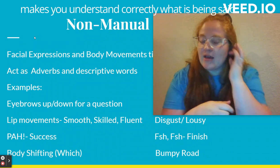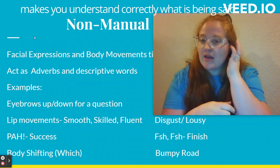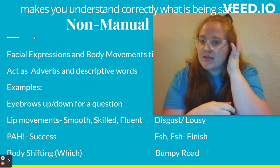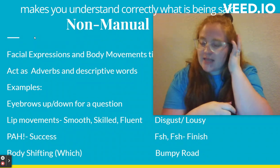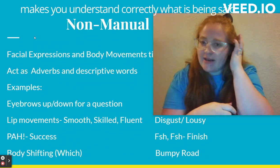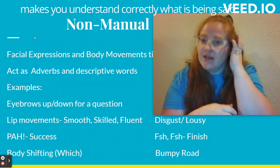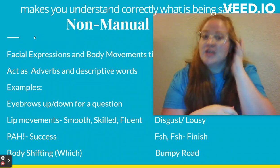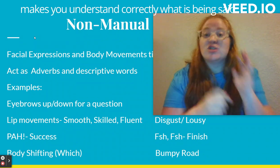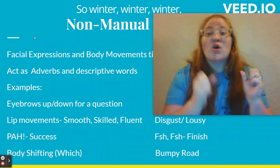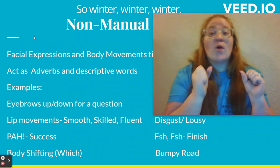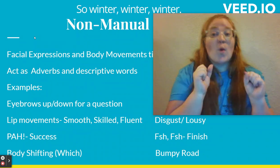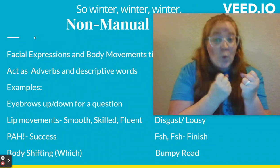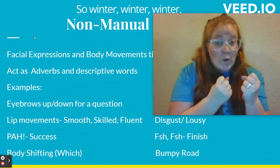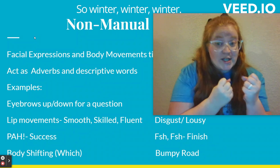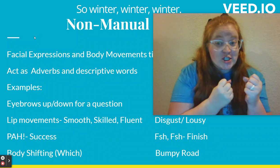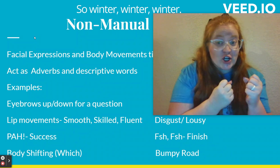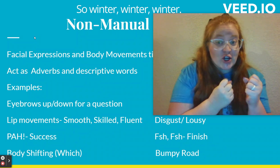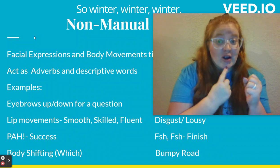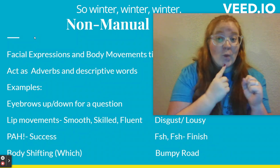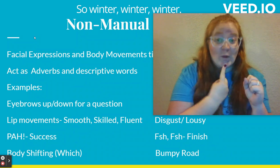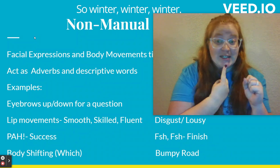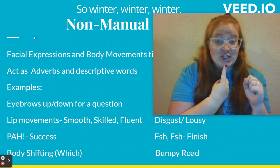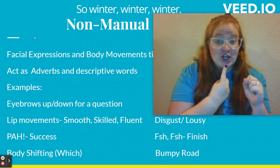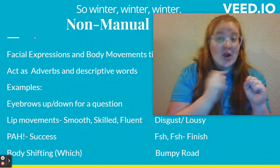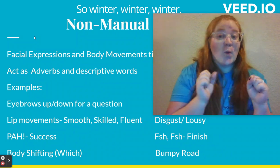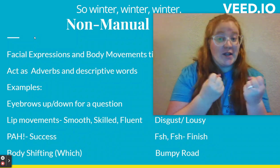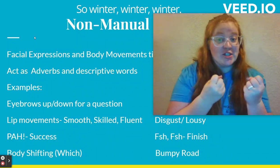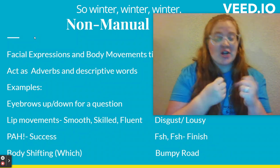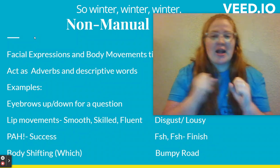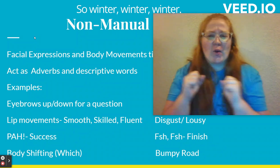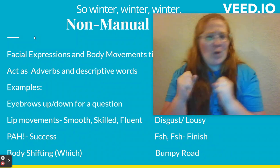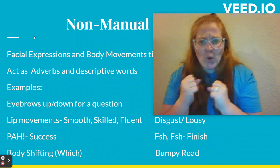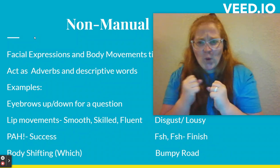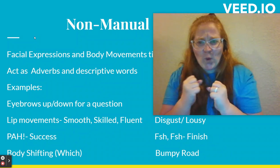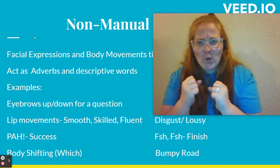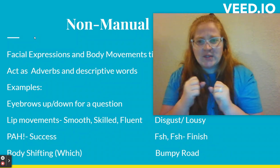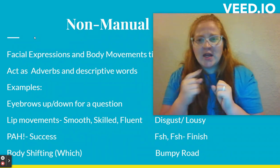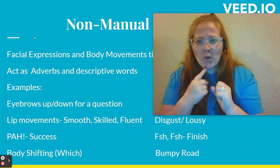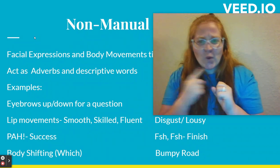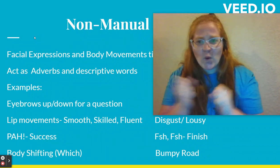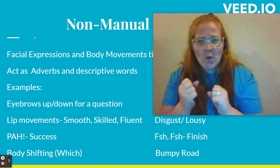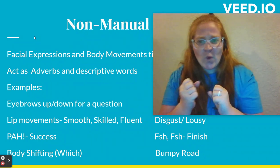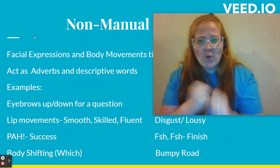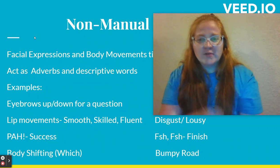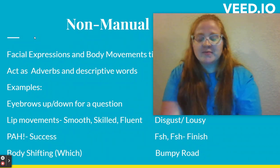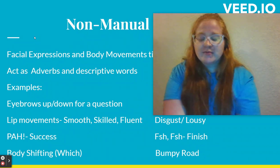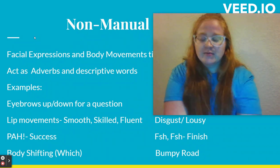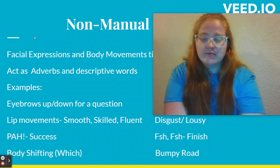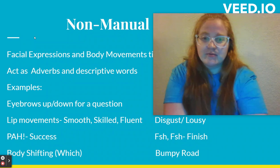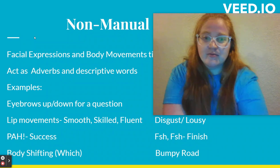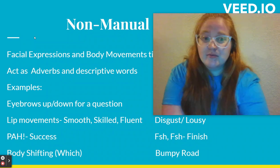is being said. So winter, winter, winter, and cold.